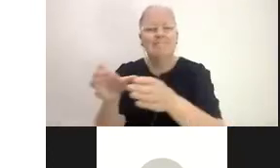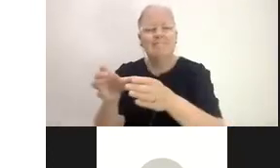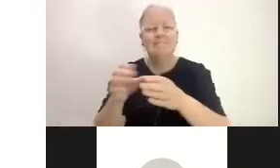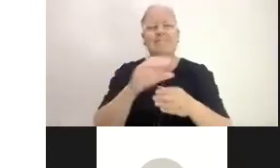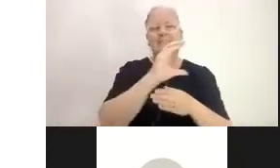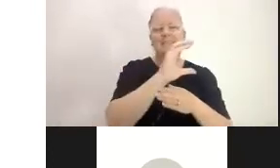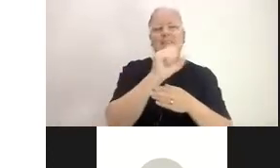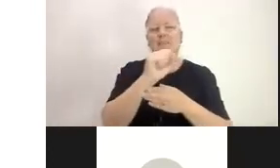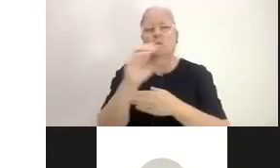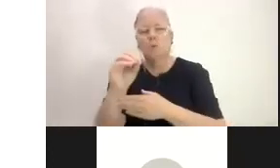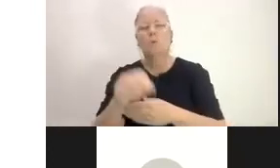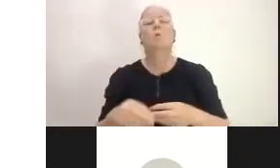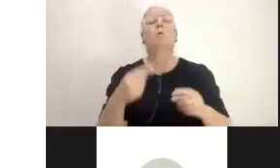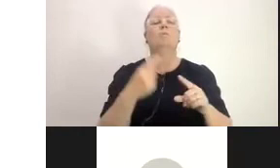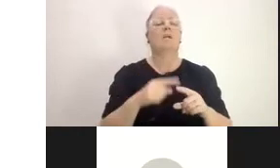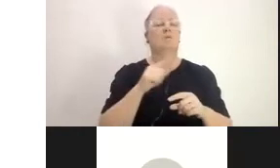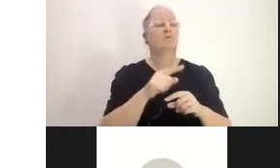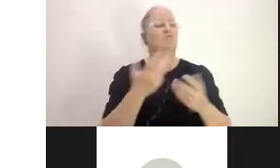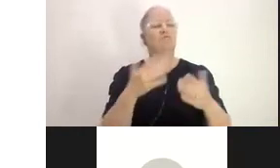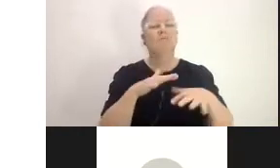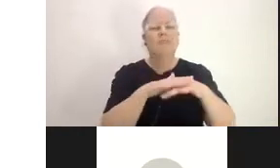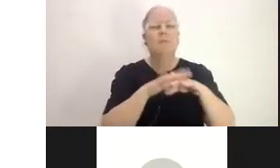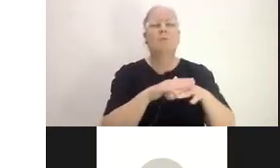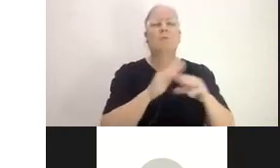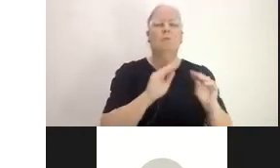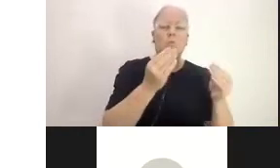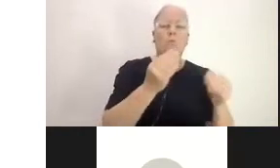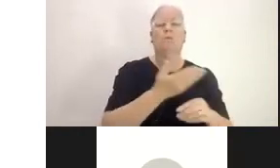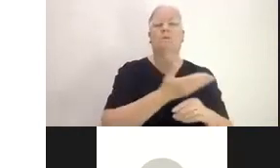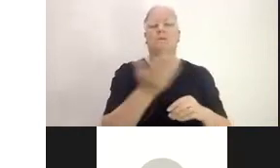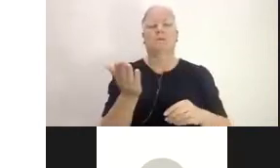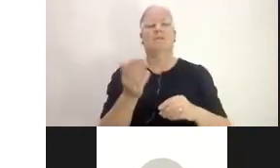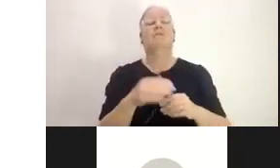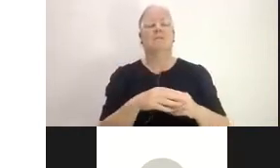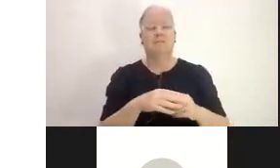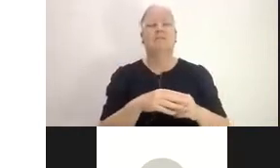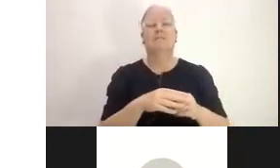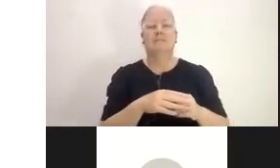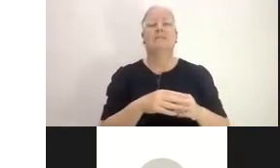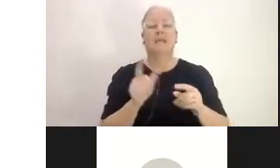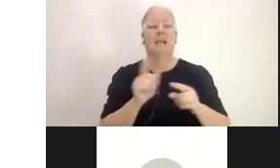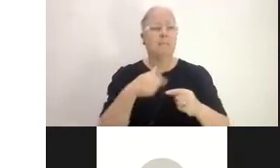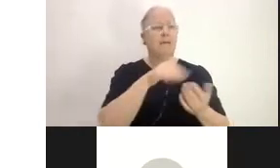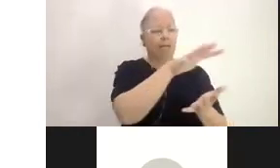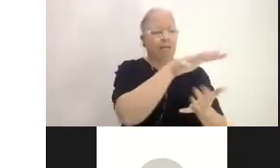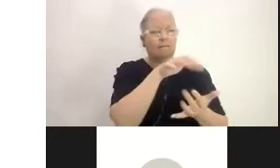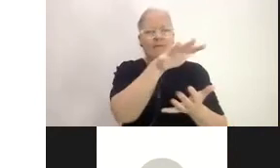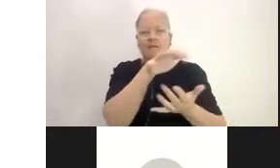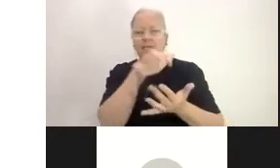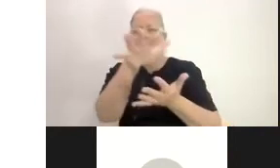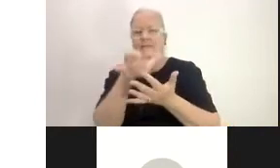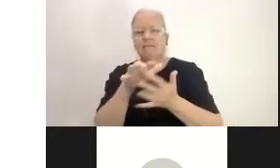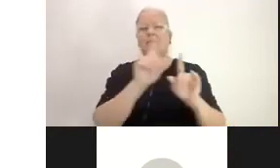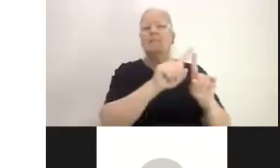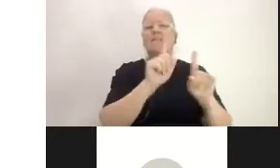network beyond the CSEM members. We also mobilize the different civil society networks to collect the data. But also